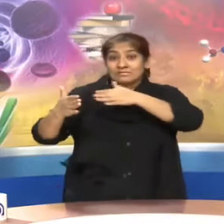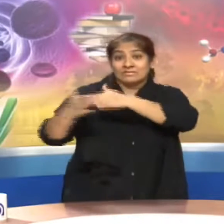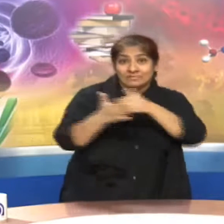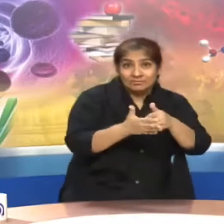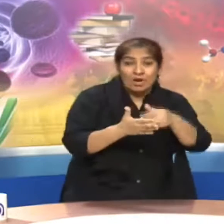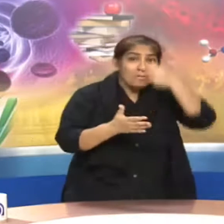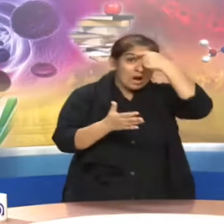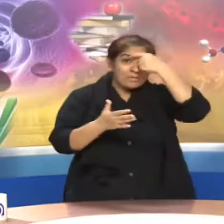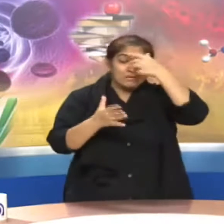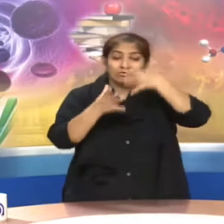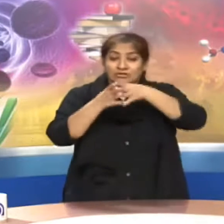in the communication.